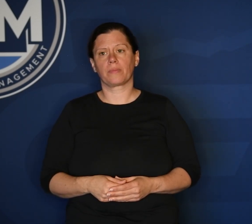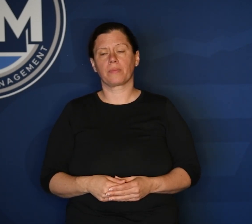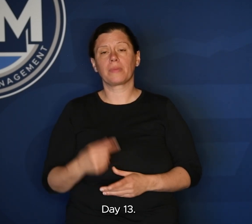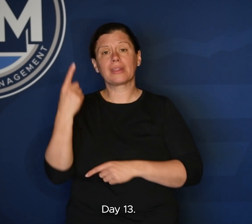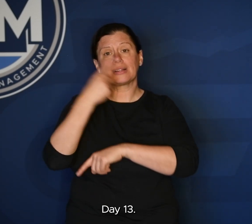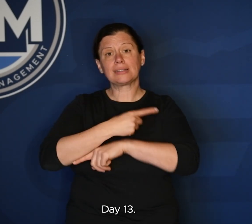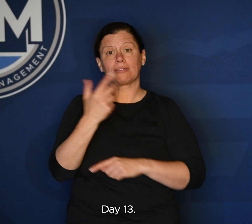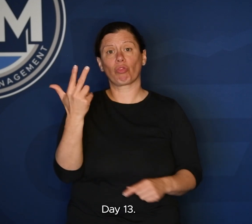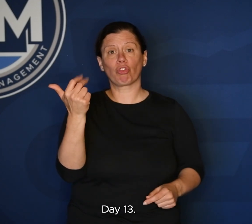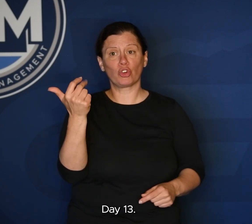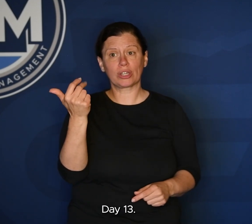Day 13.